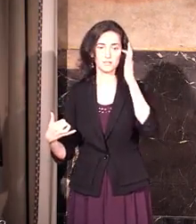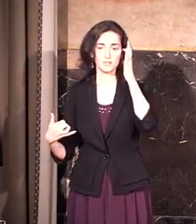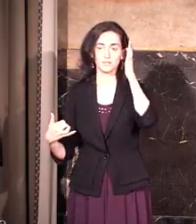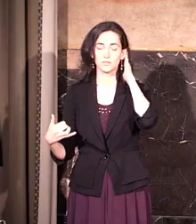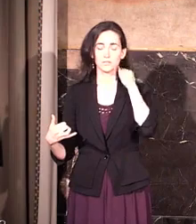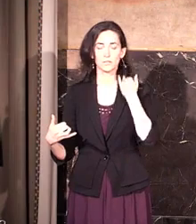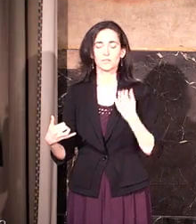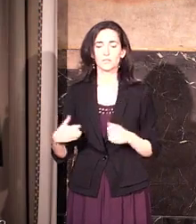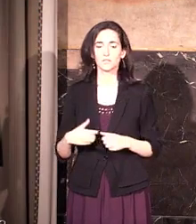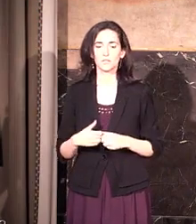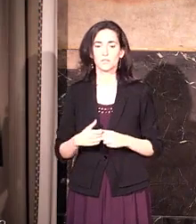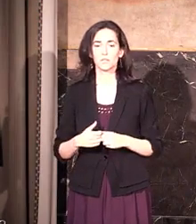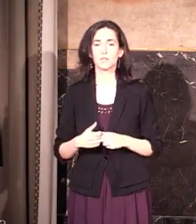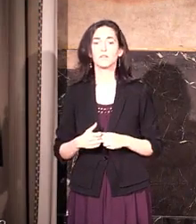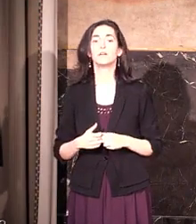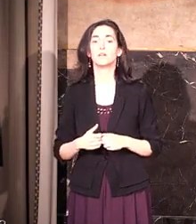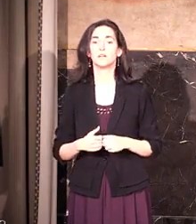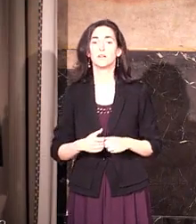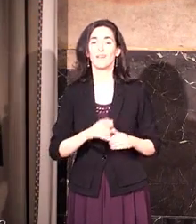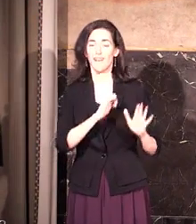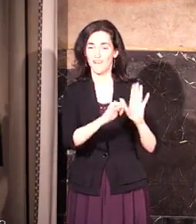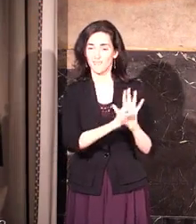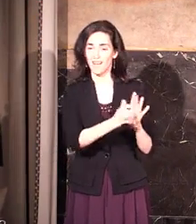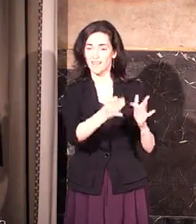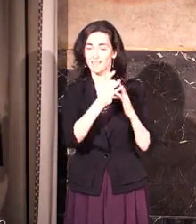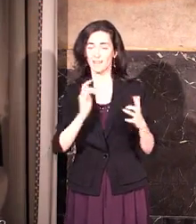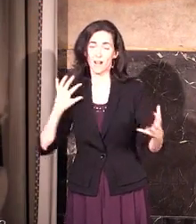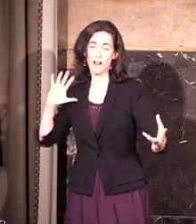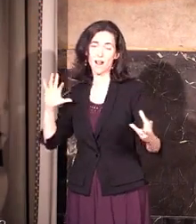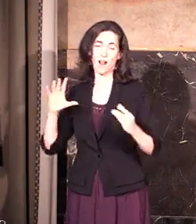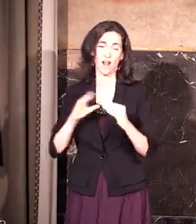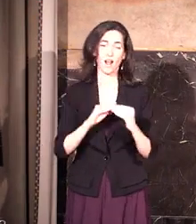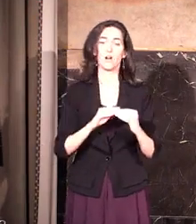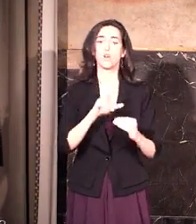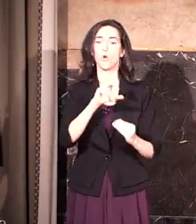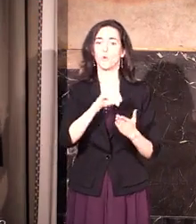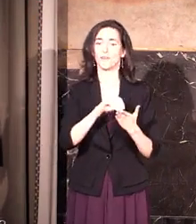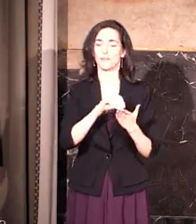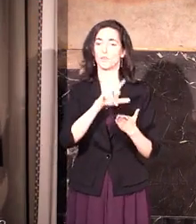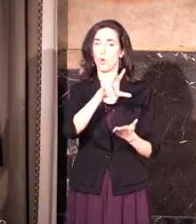exceeded 30,000 cases. In fact, it's